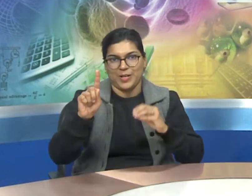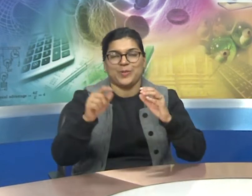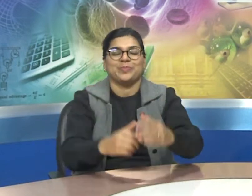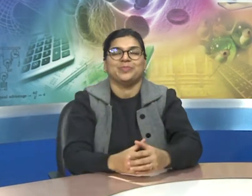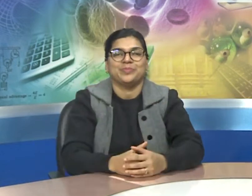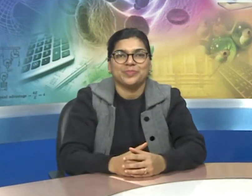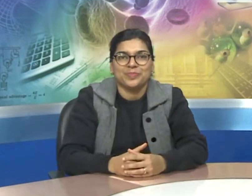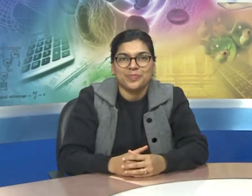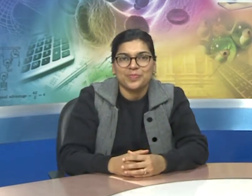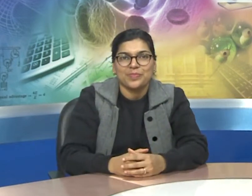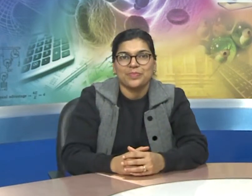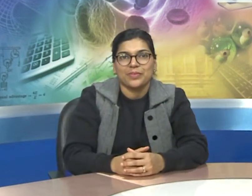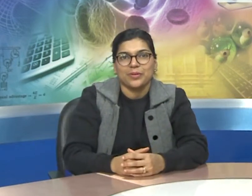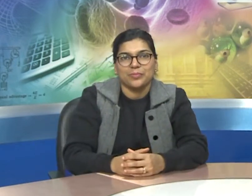names.